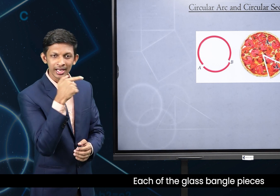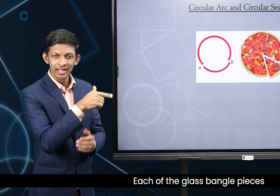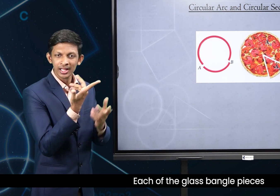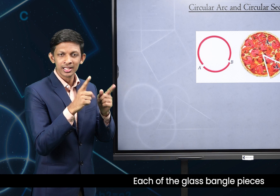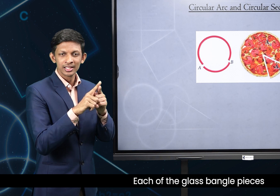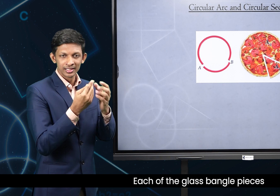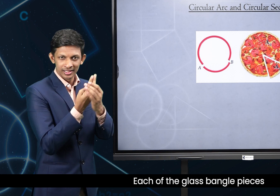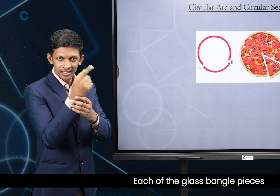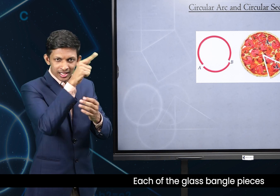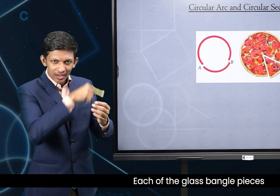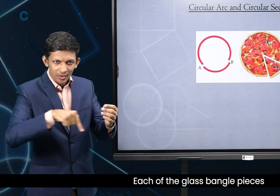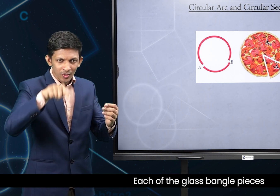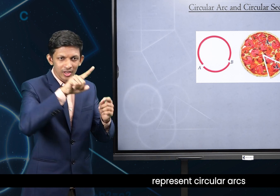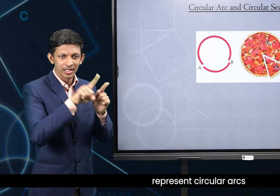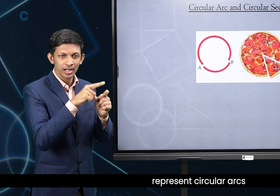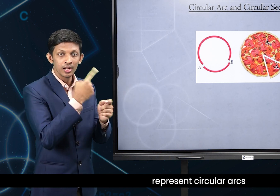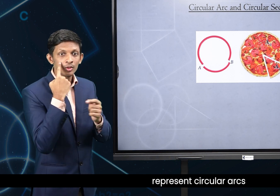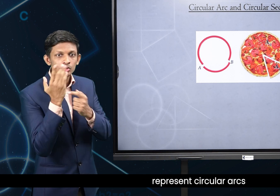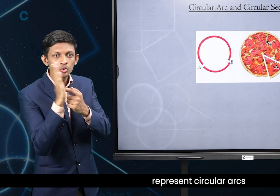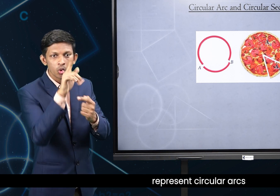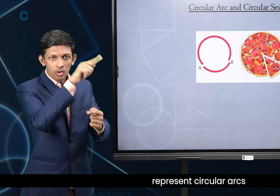Each of the glass bangle pieces represents circular arcs.